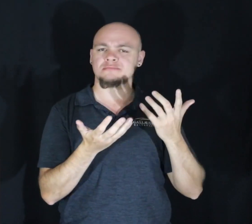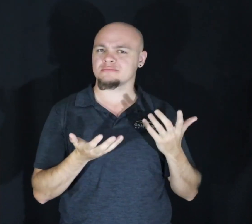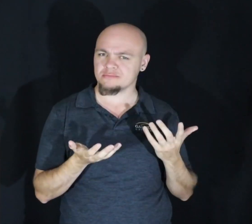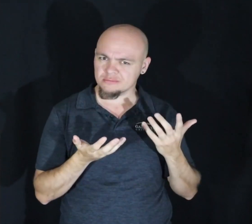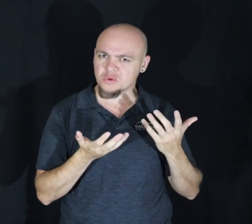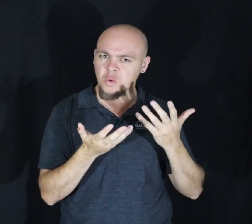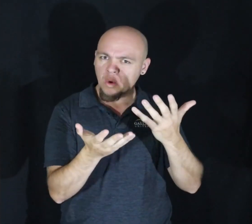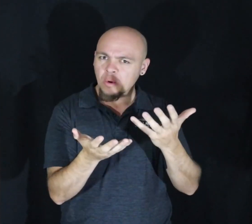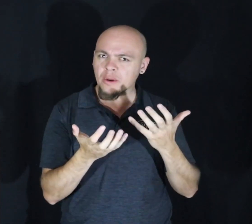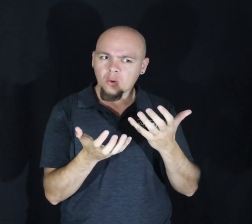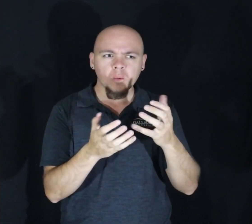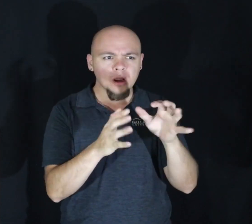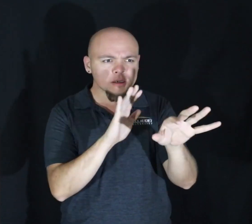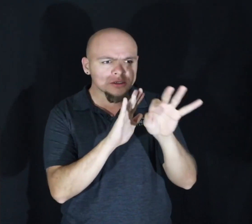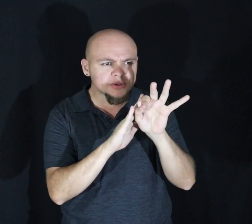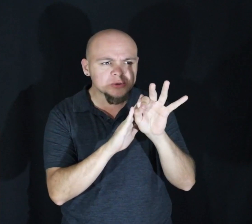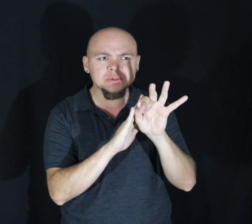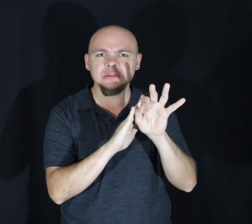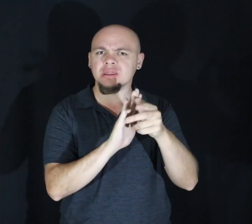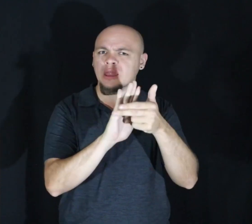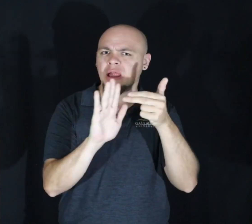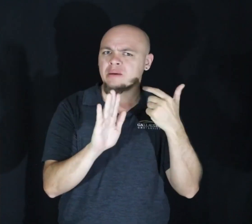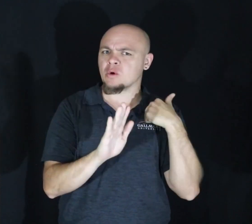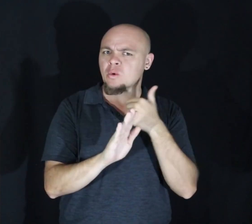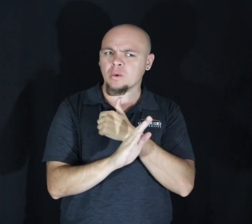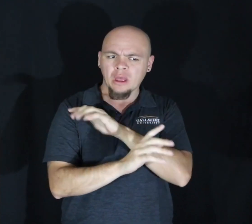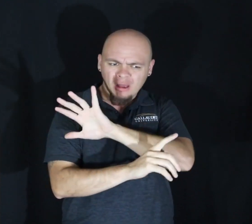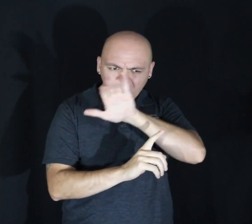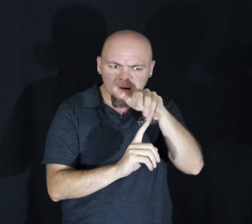we want to choose, how we want to put these labels on.